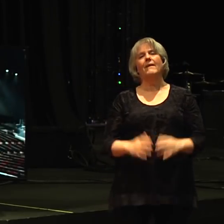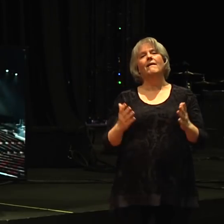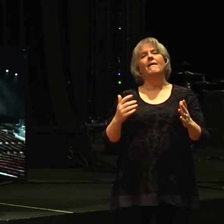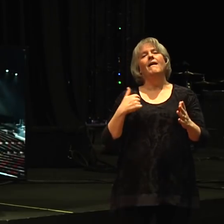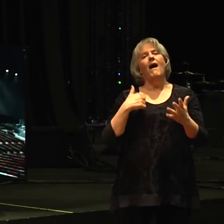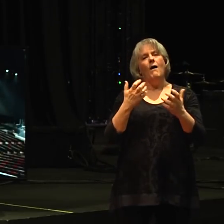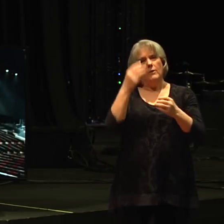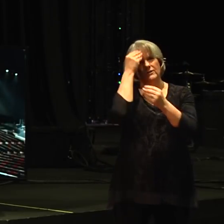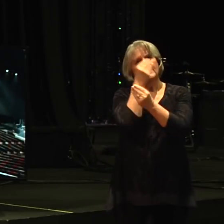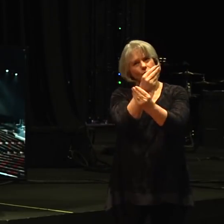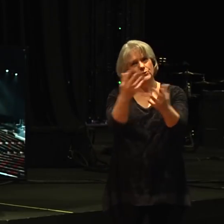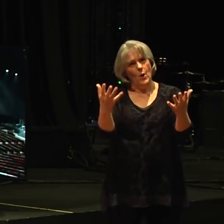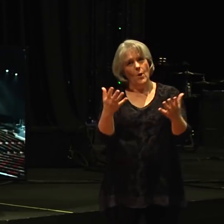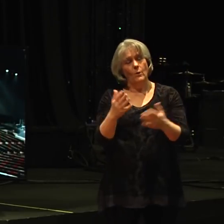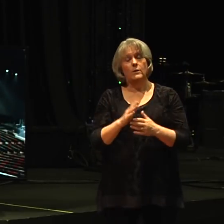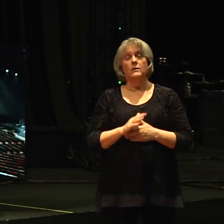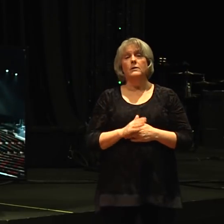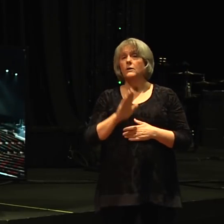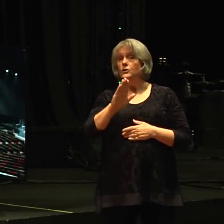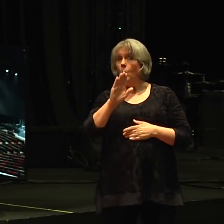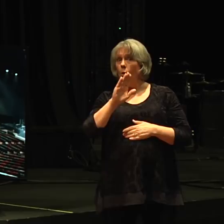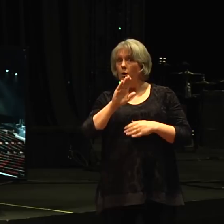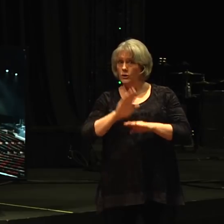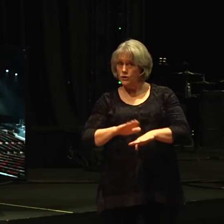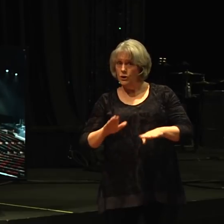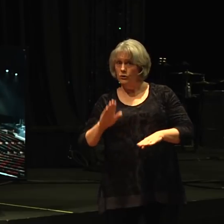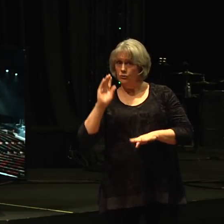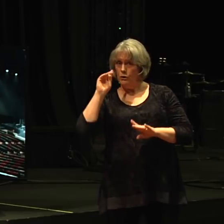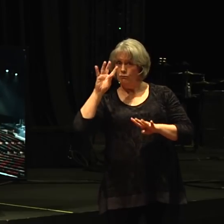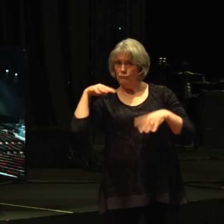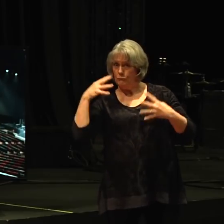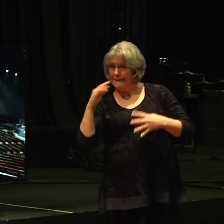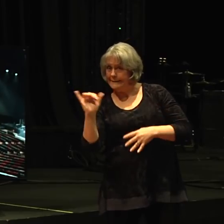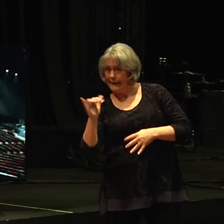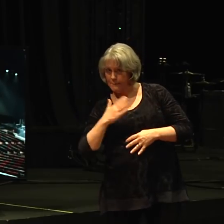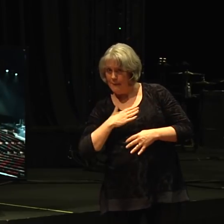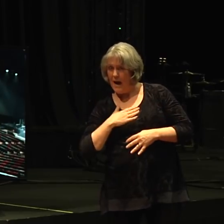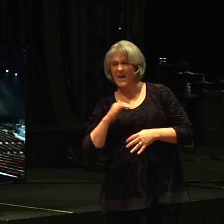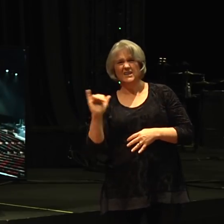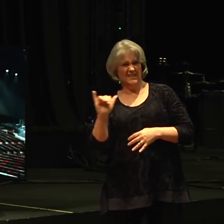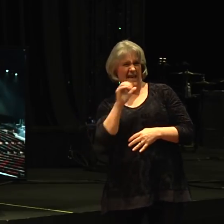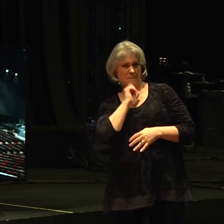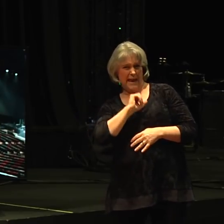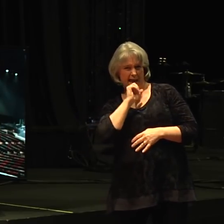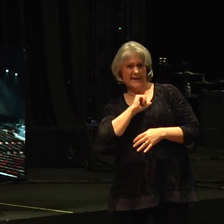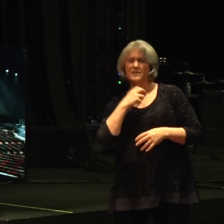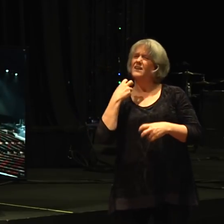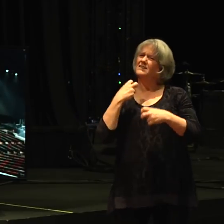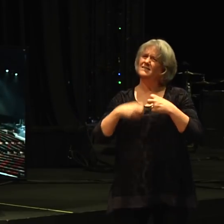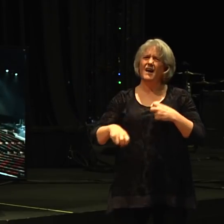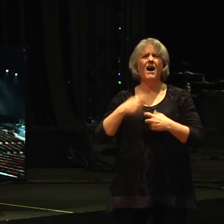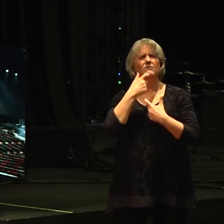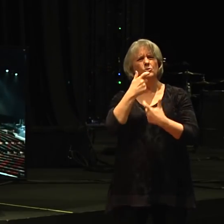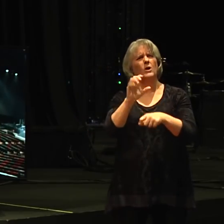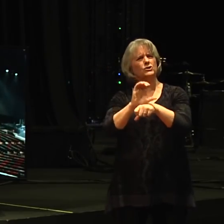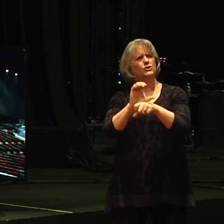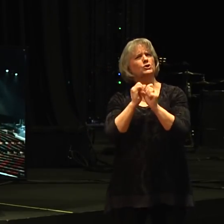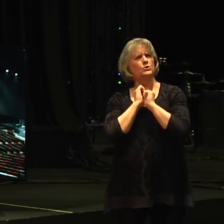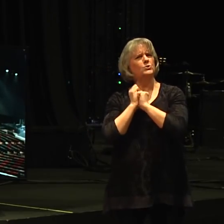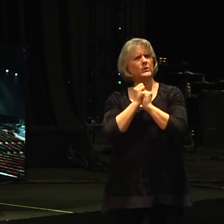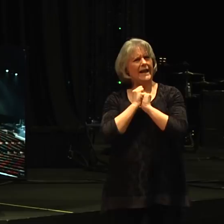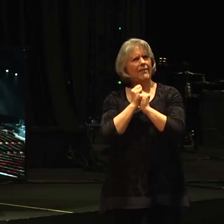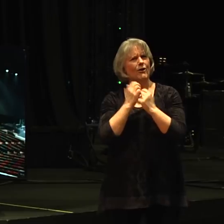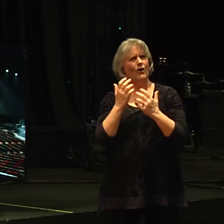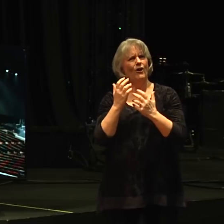Hey, I do want to tell you that if your kids are as crazy and as little as mine, then it's very difficult to watch church at home. Allie and I